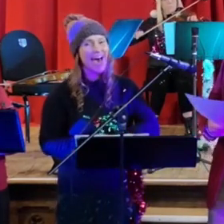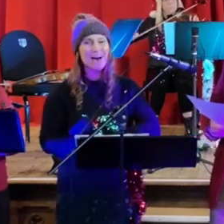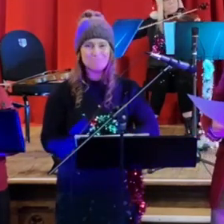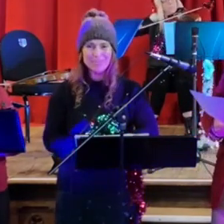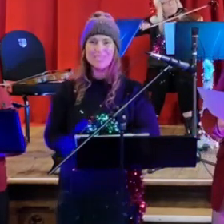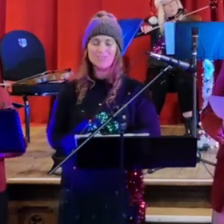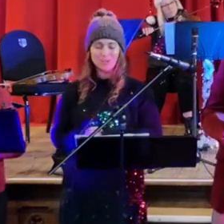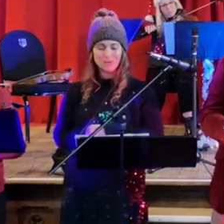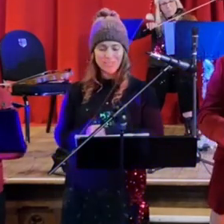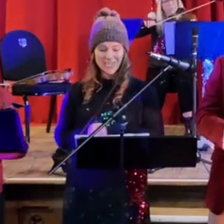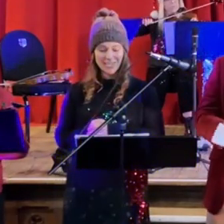happy new